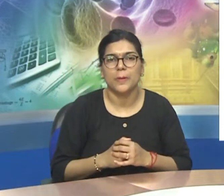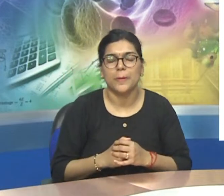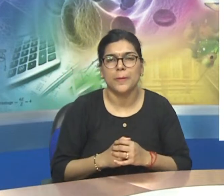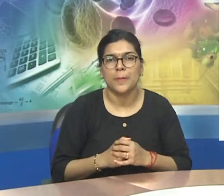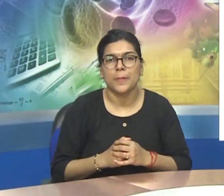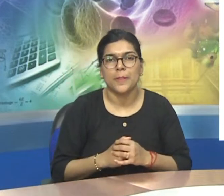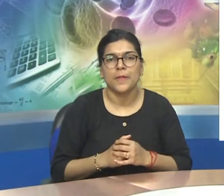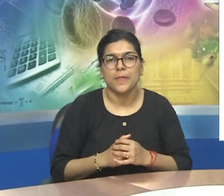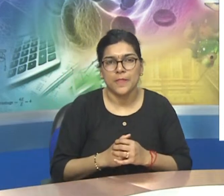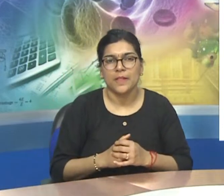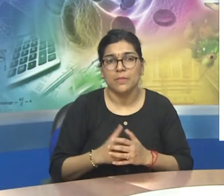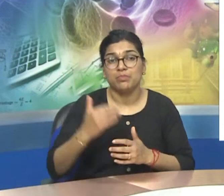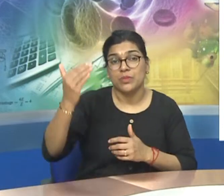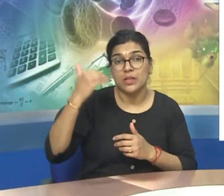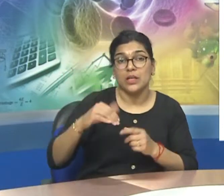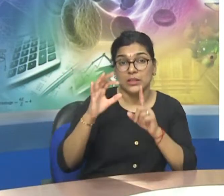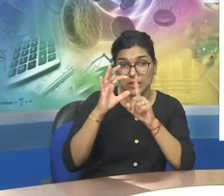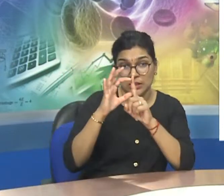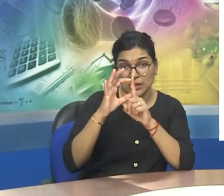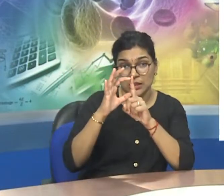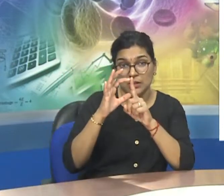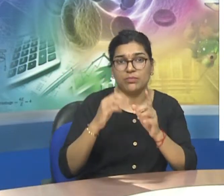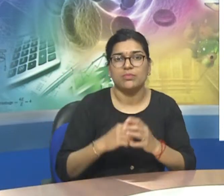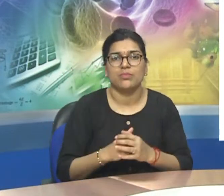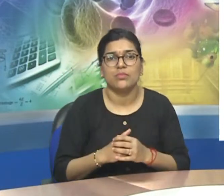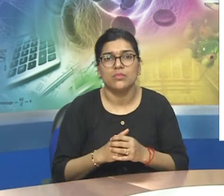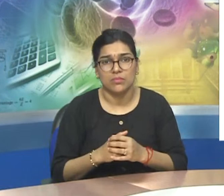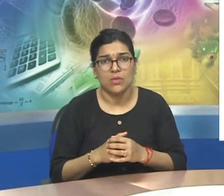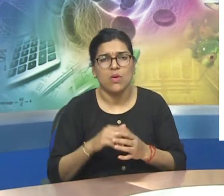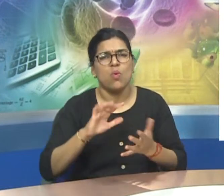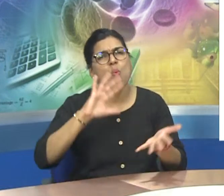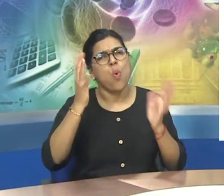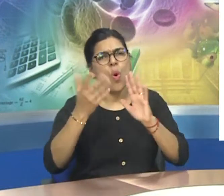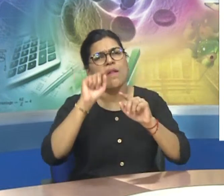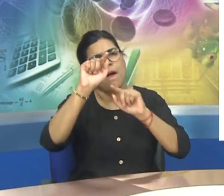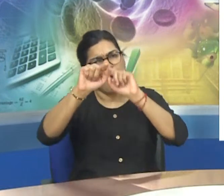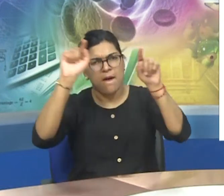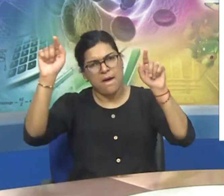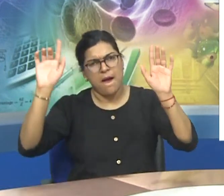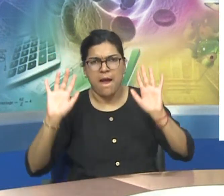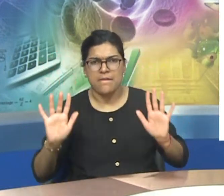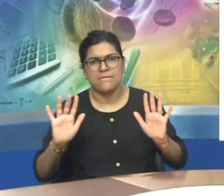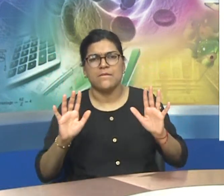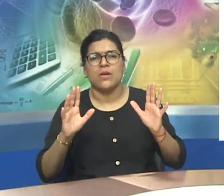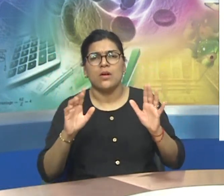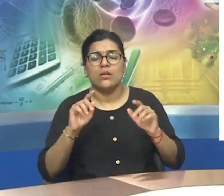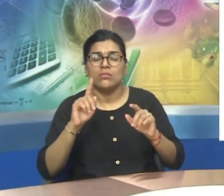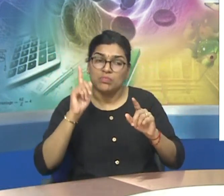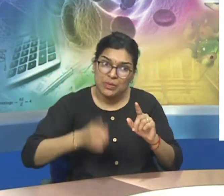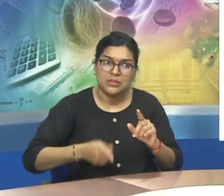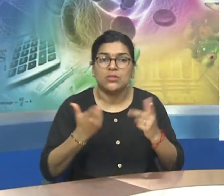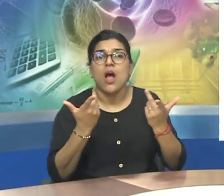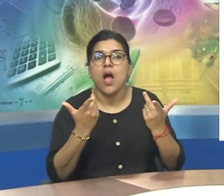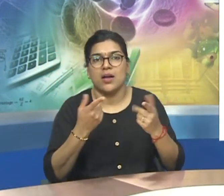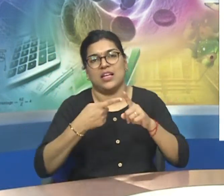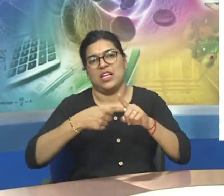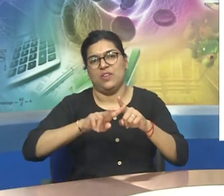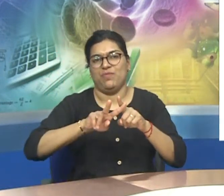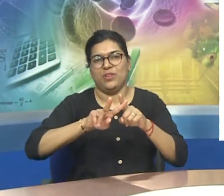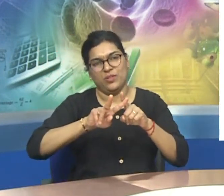to think. And then D is dash brings the world